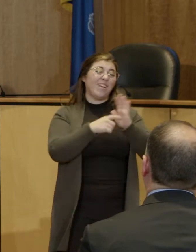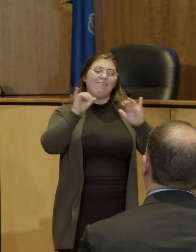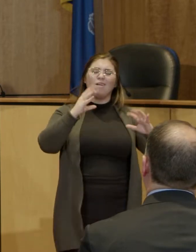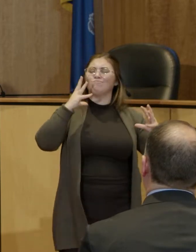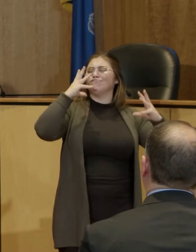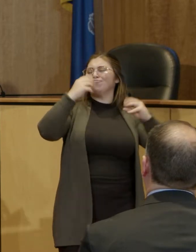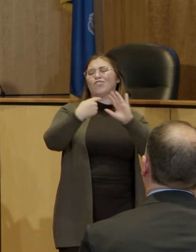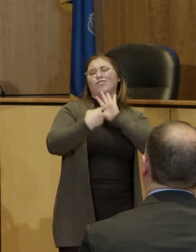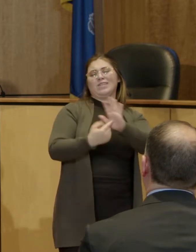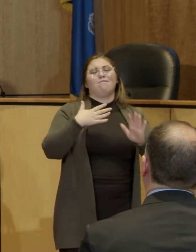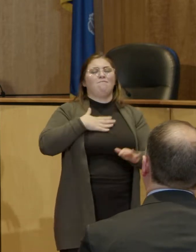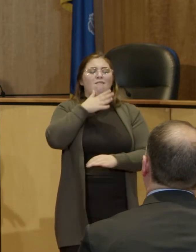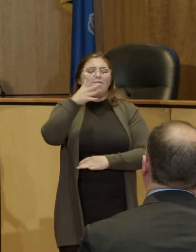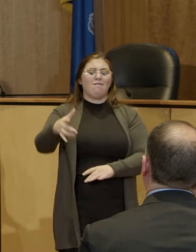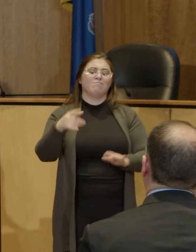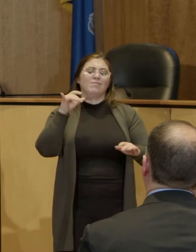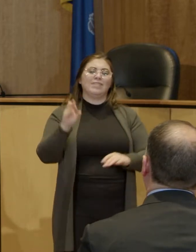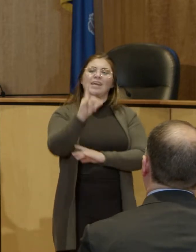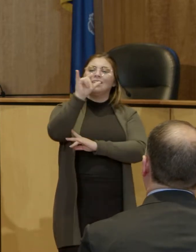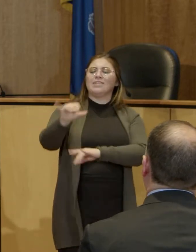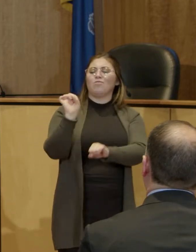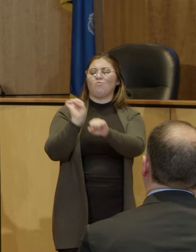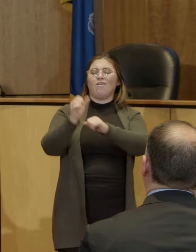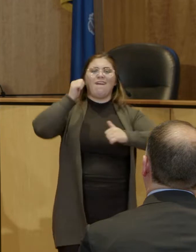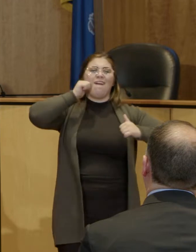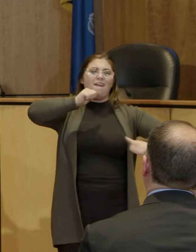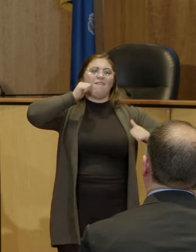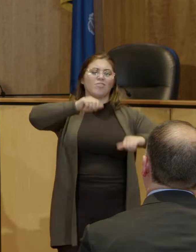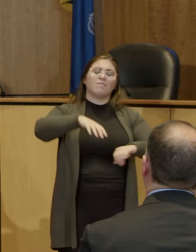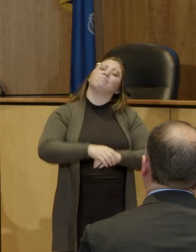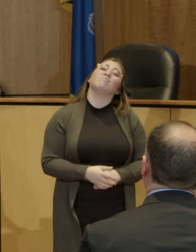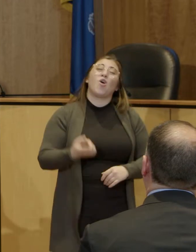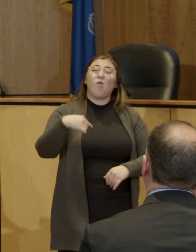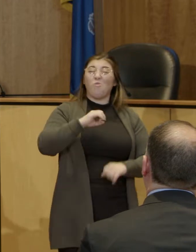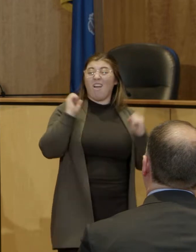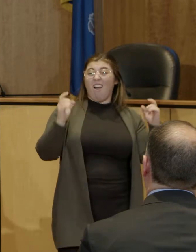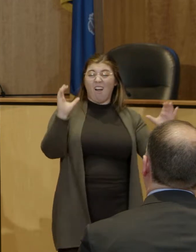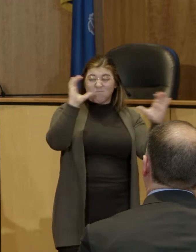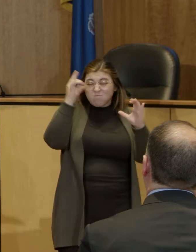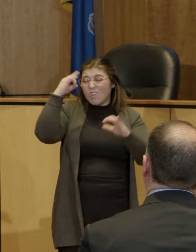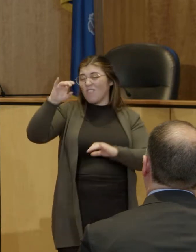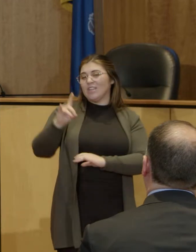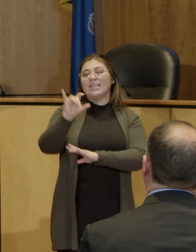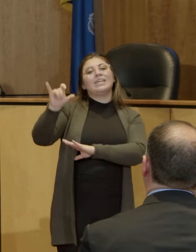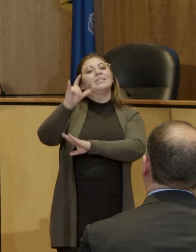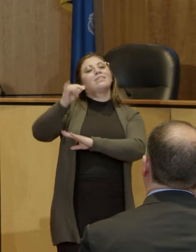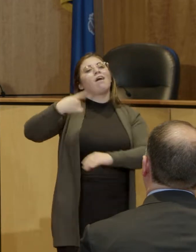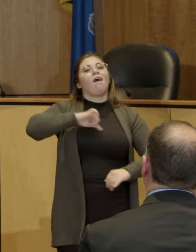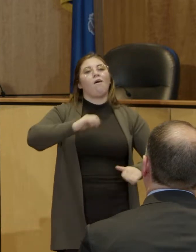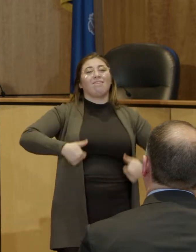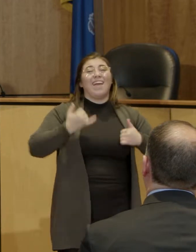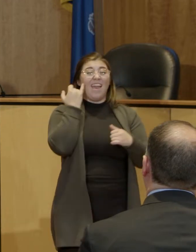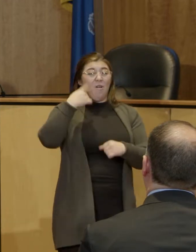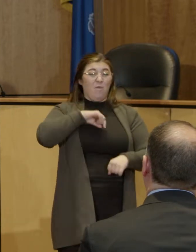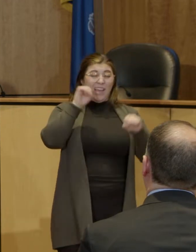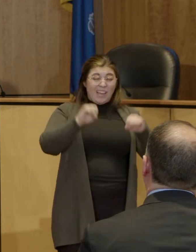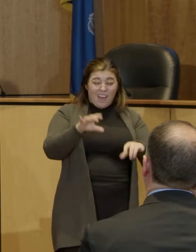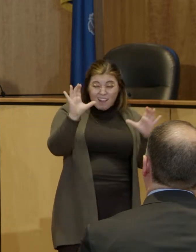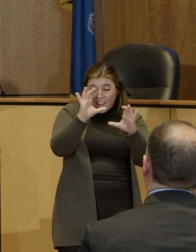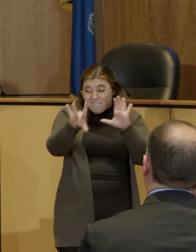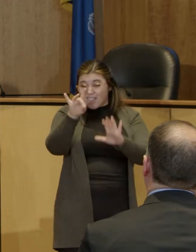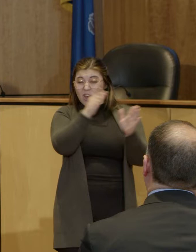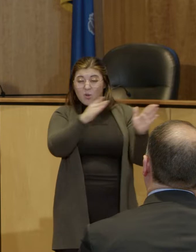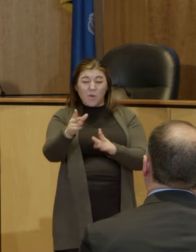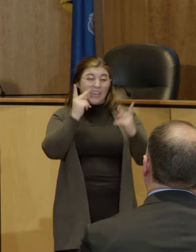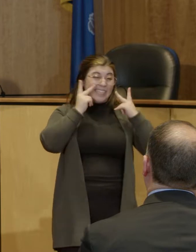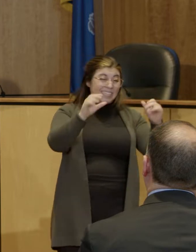of dignity and the difficult work of dignity each and every day. We all seek dignity in our lives. If we can find a way to see one another, to